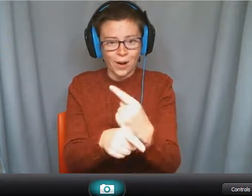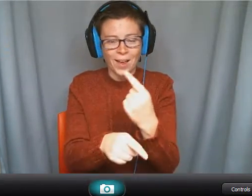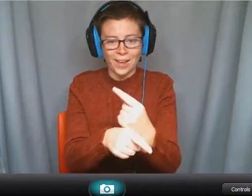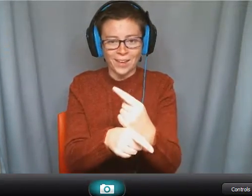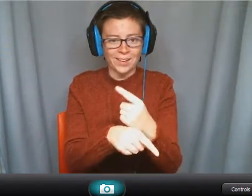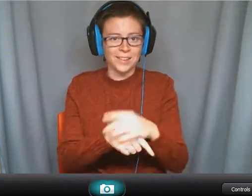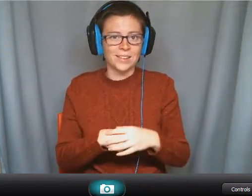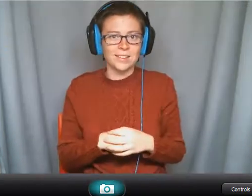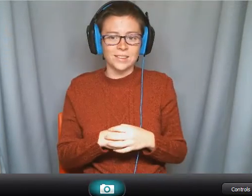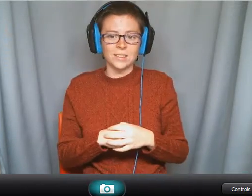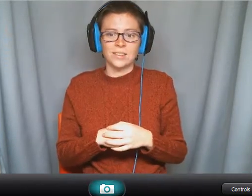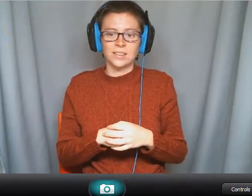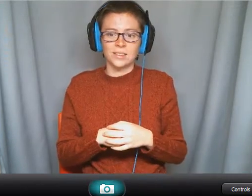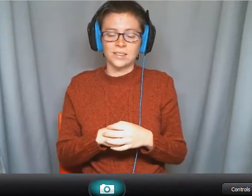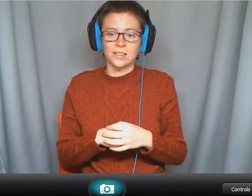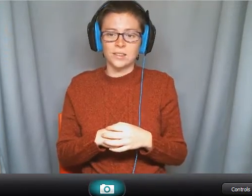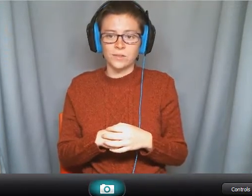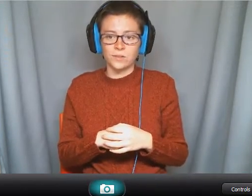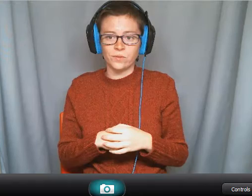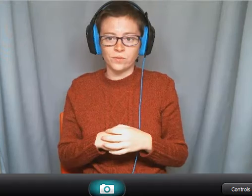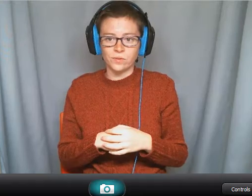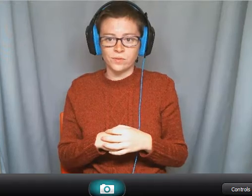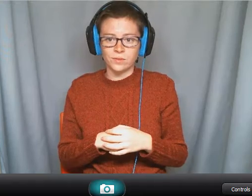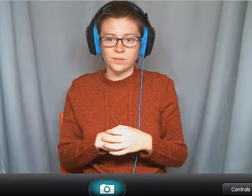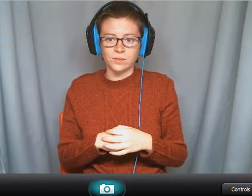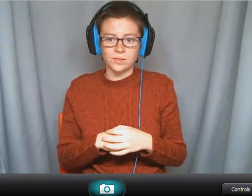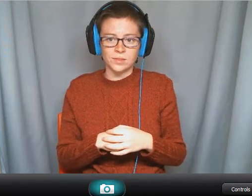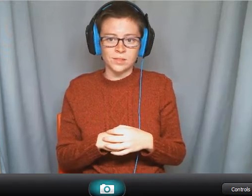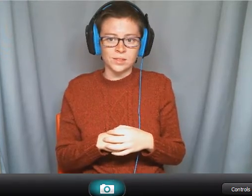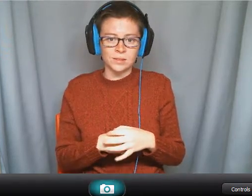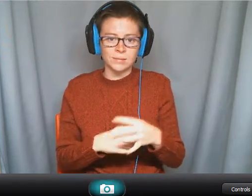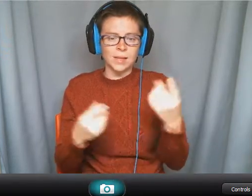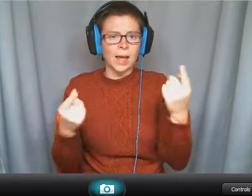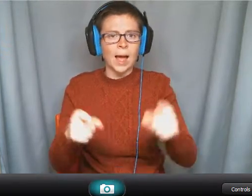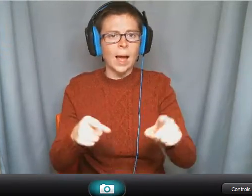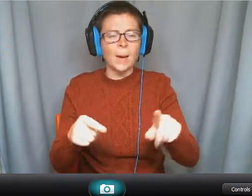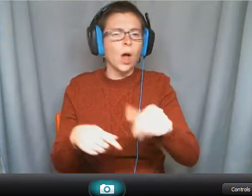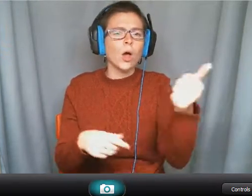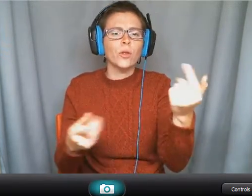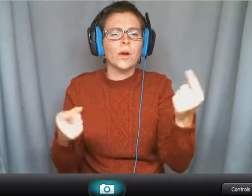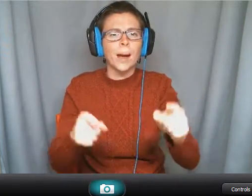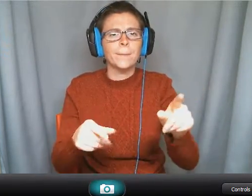tree. The leaves start to pop out again. Davidson?